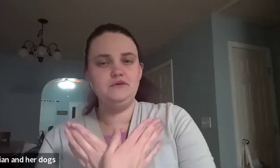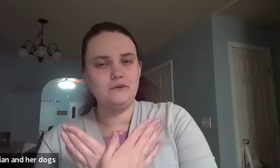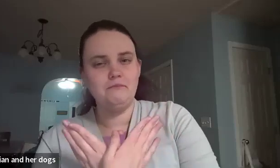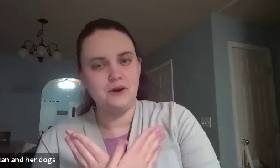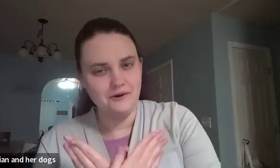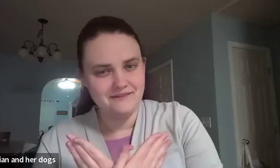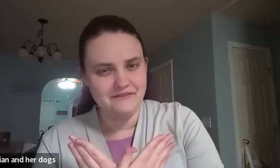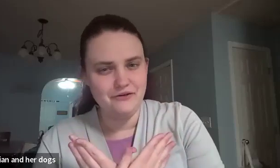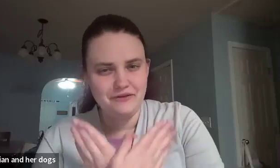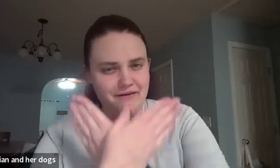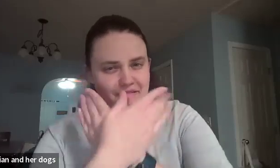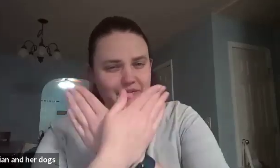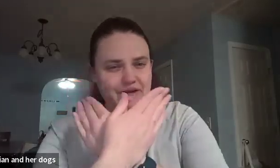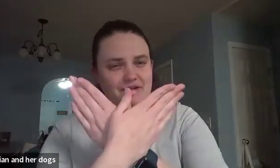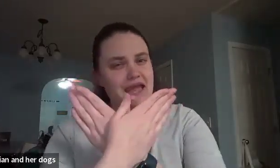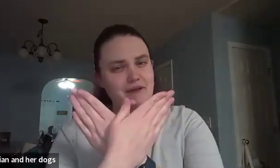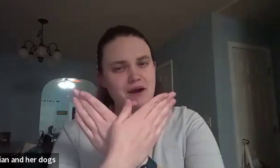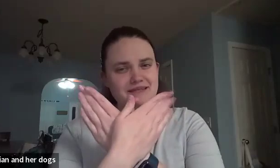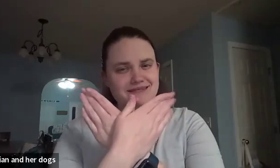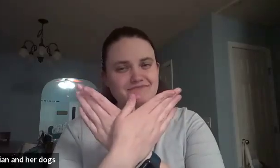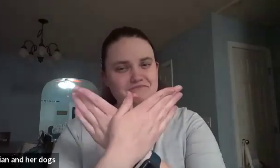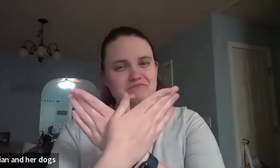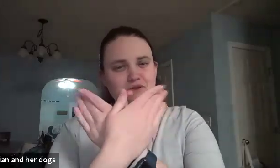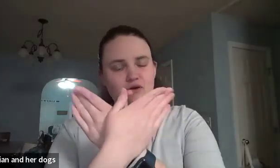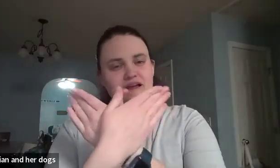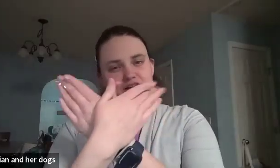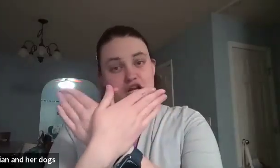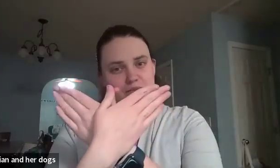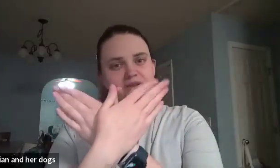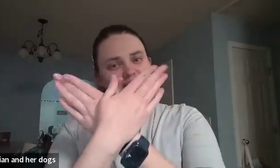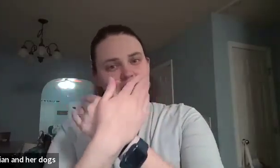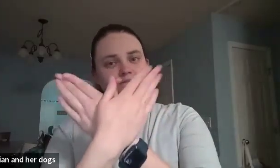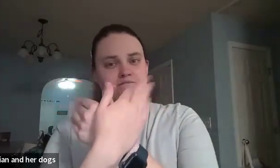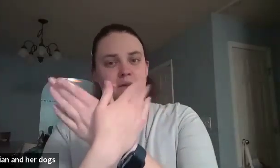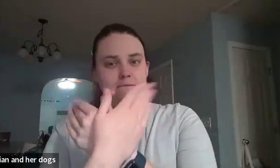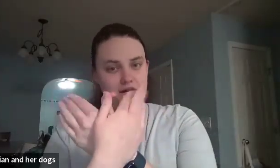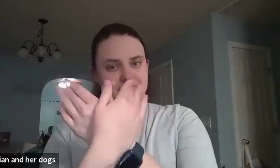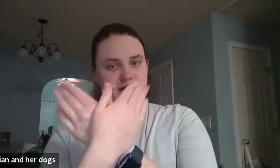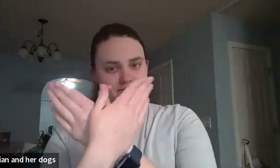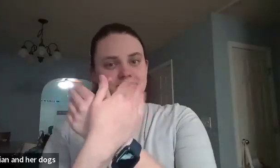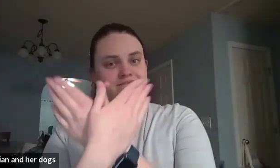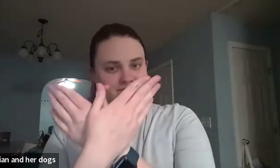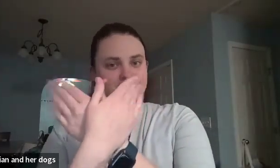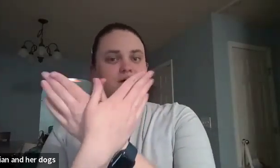do for bird. If you think when we do like hand puppets or like shadow puppets, yeah. Butterfly.